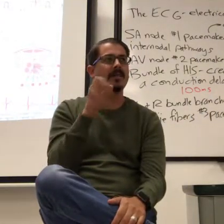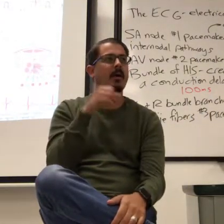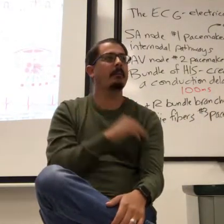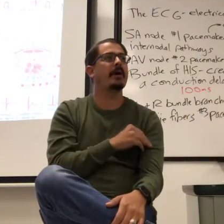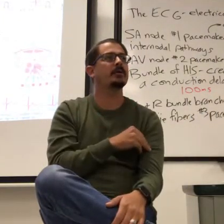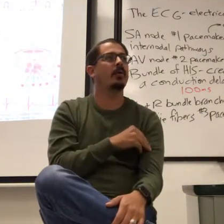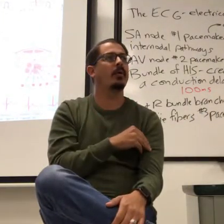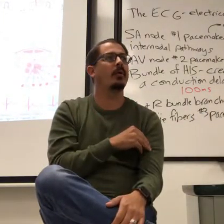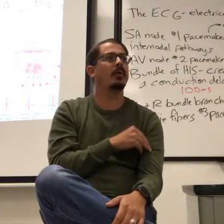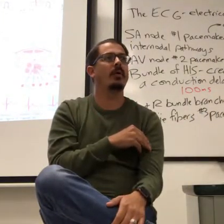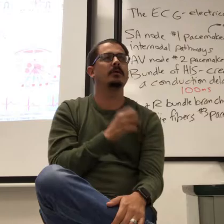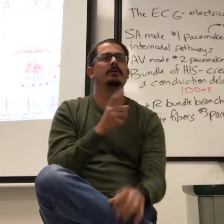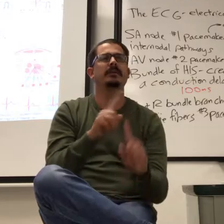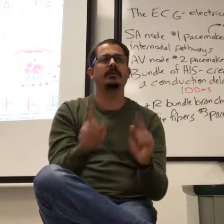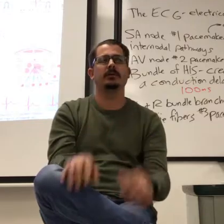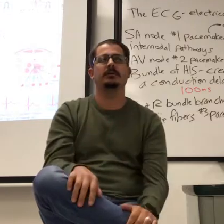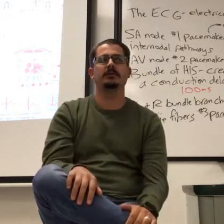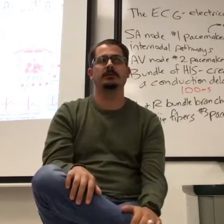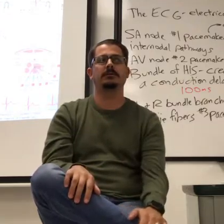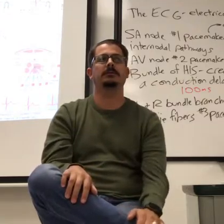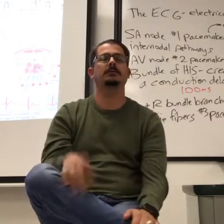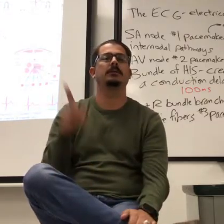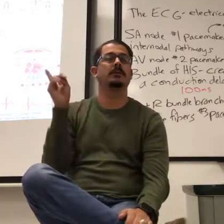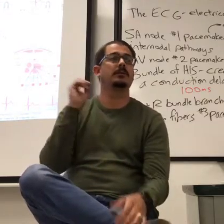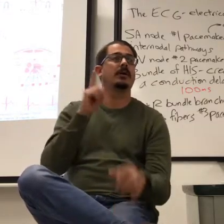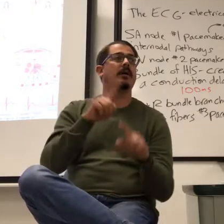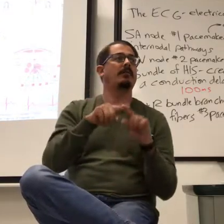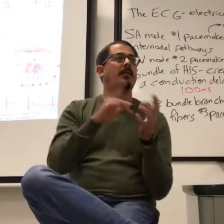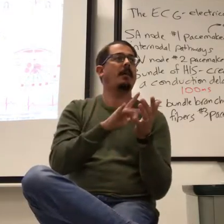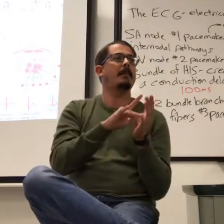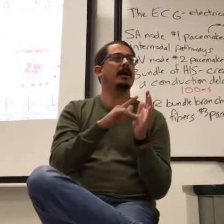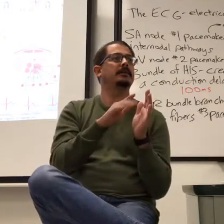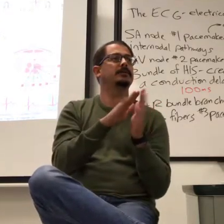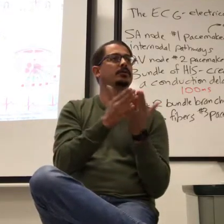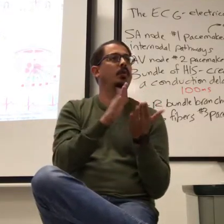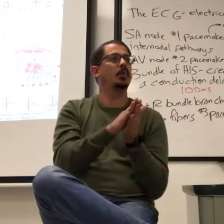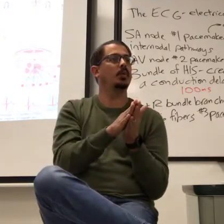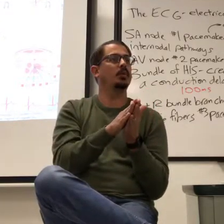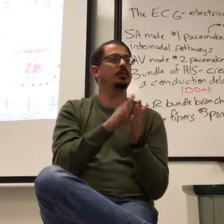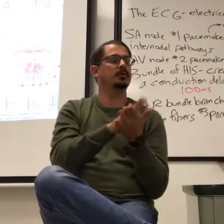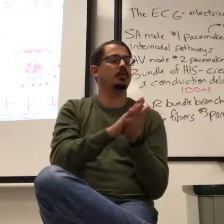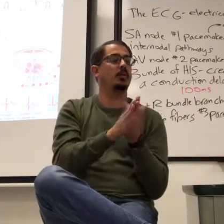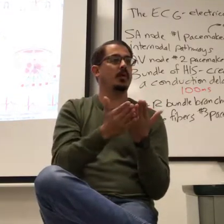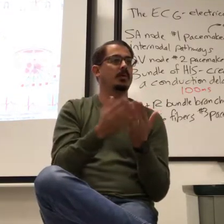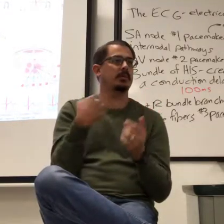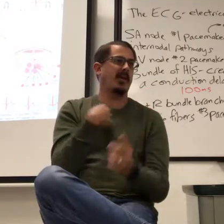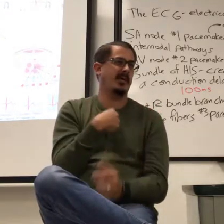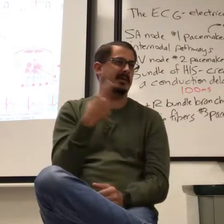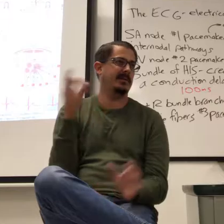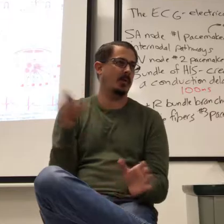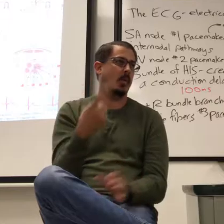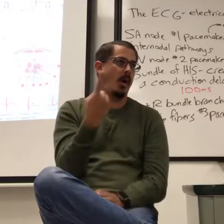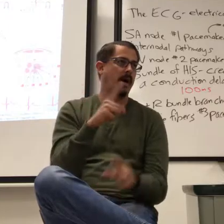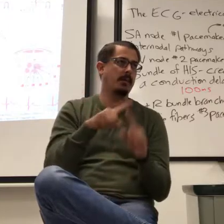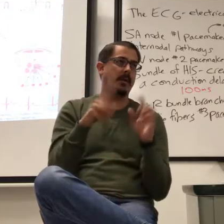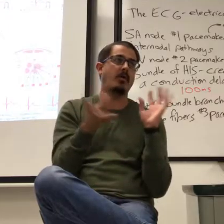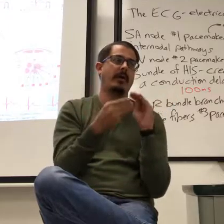So I got this from a med school book just to give you an overview of what a 12 lead is. Again, we're only doing one lead, lead number